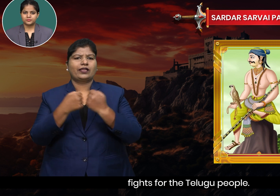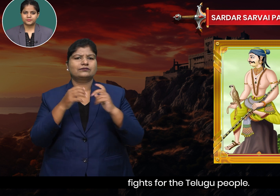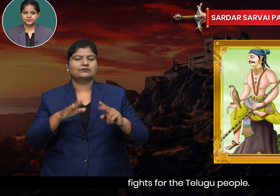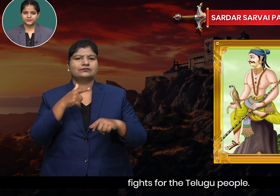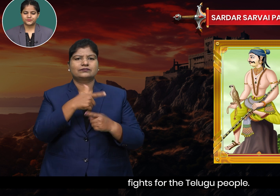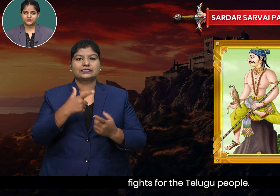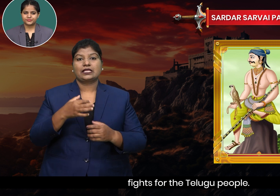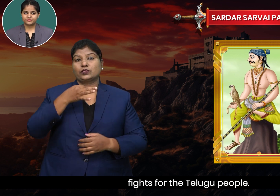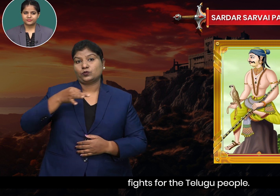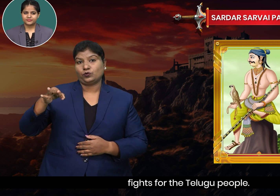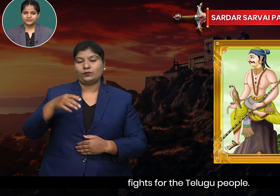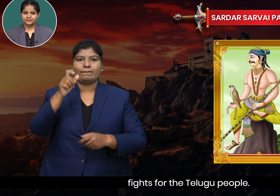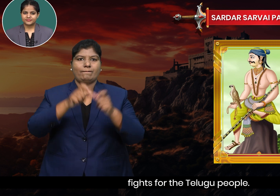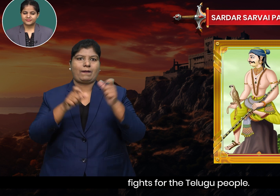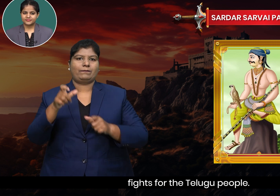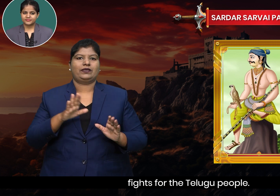people.